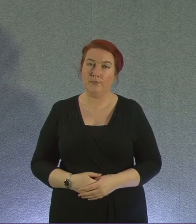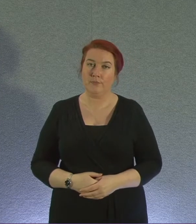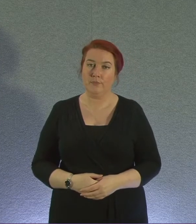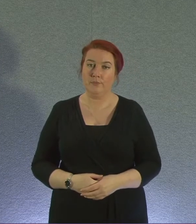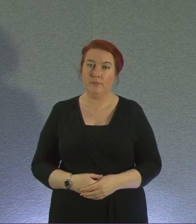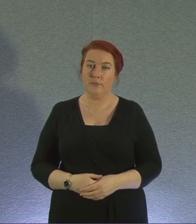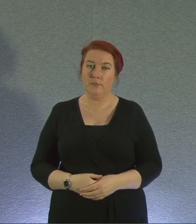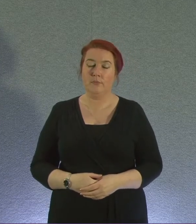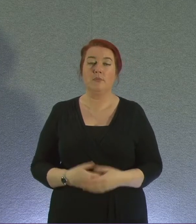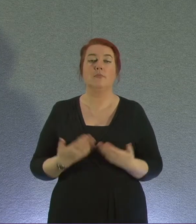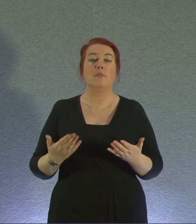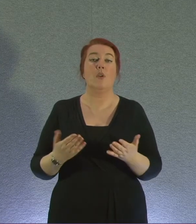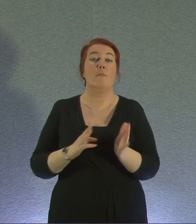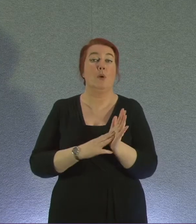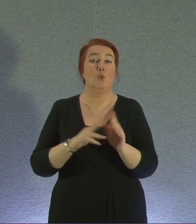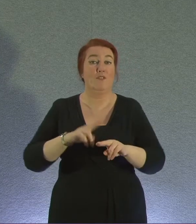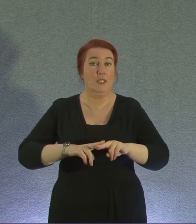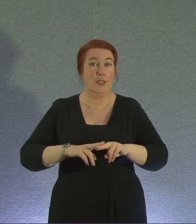Paul Murdo-Fraser.